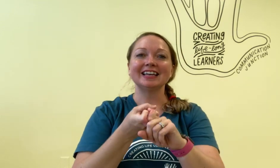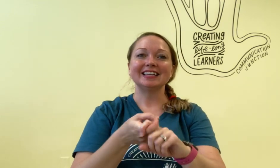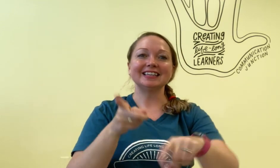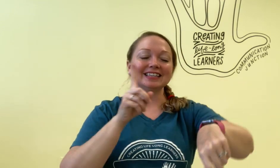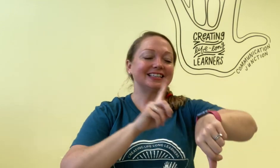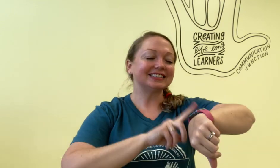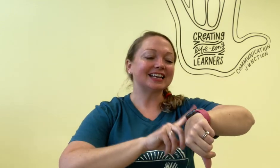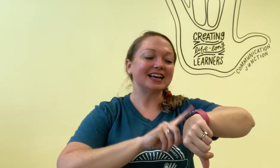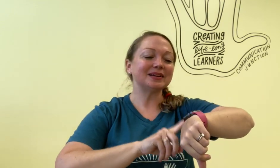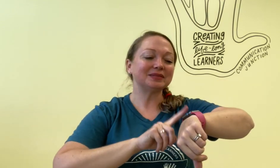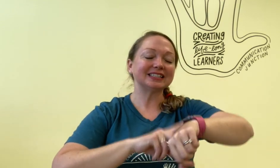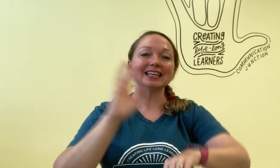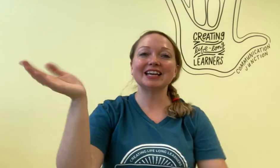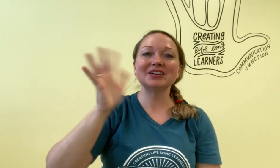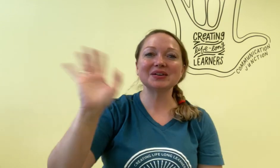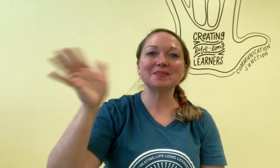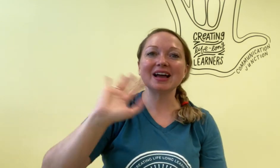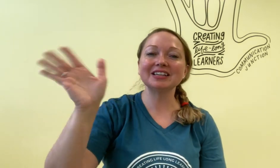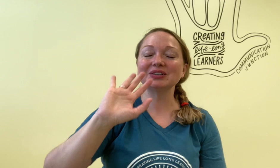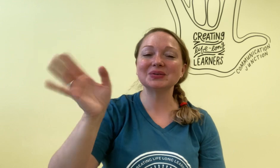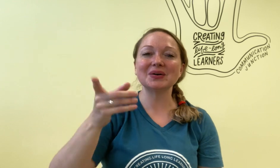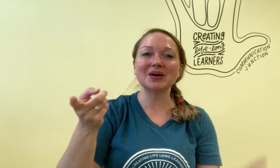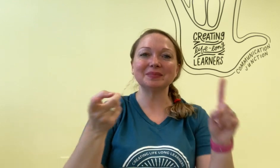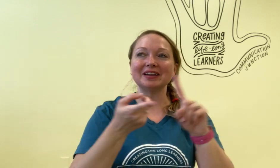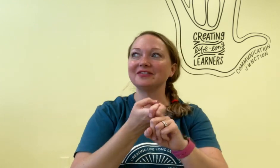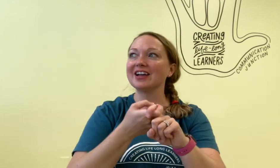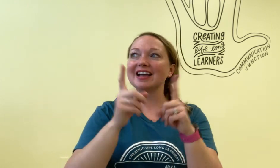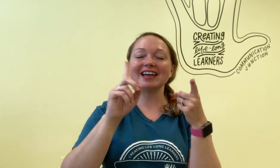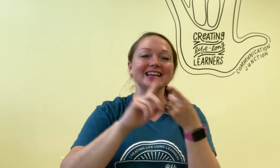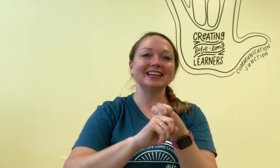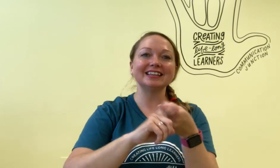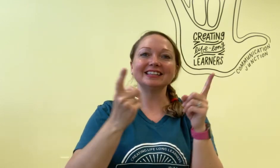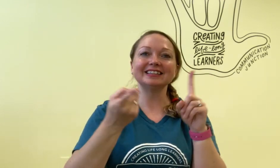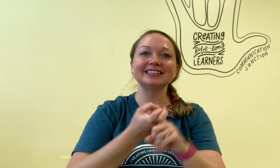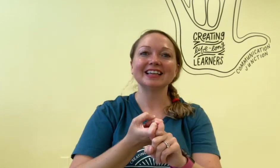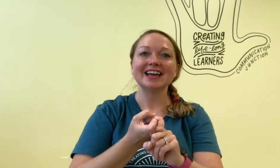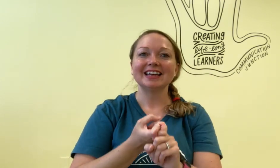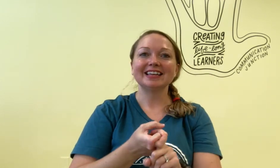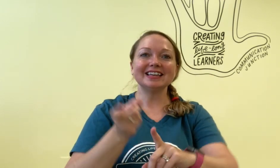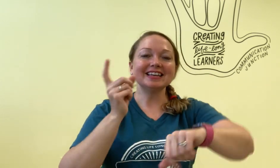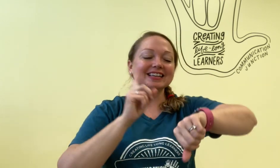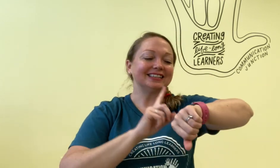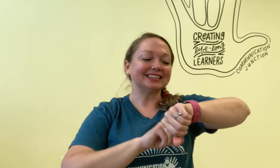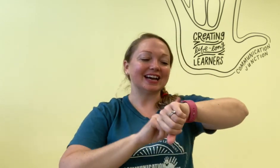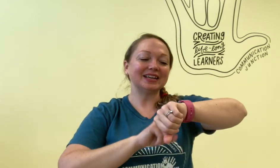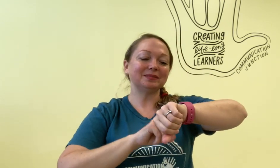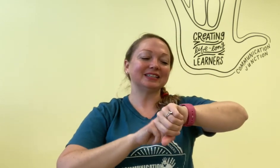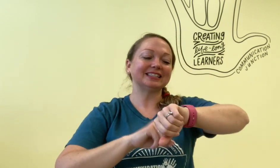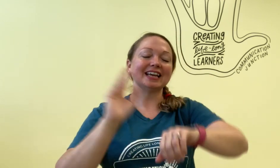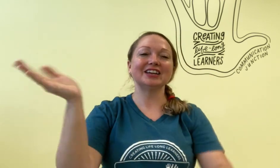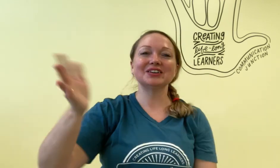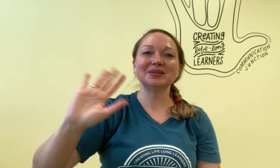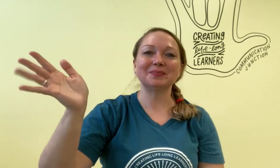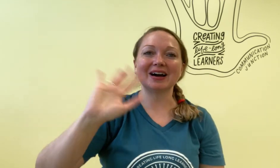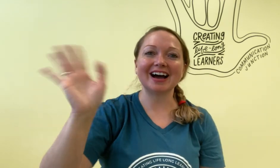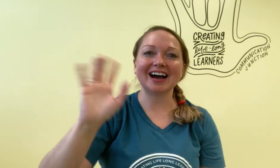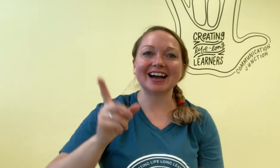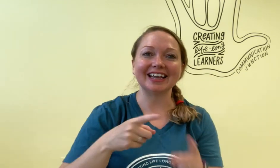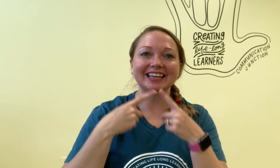It is time to say goodbye to all my friends. It is time to say goodbye. Give